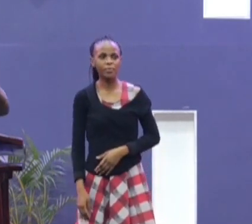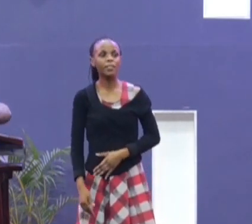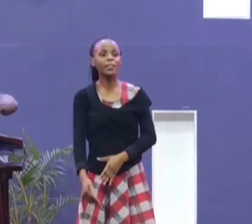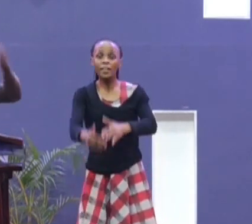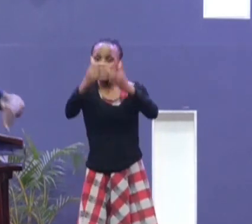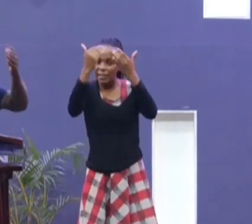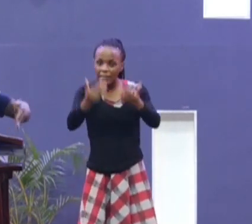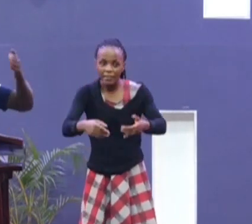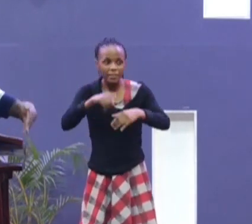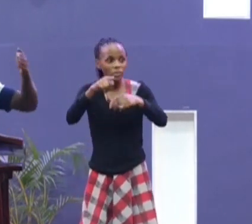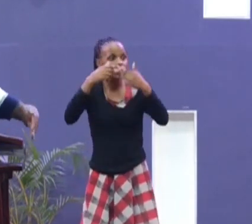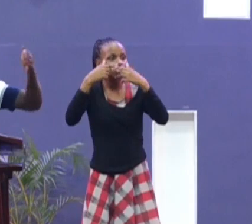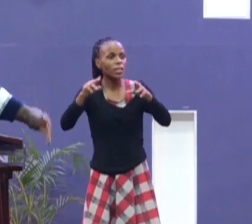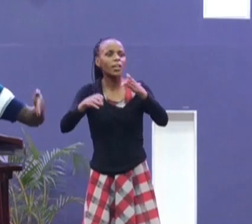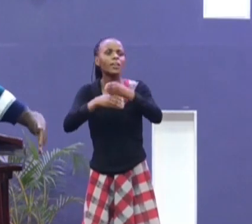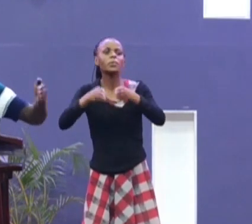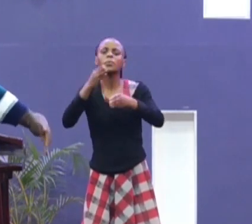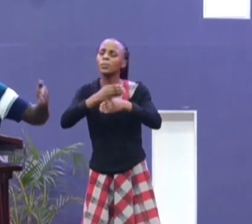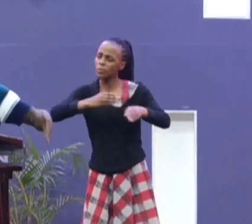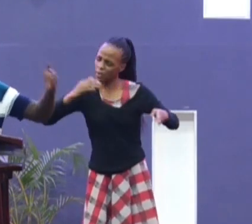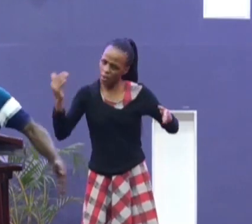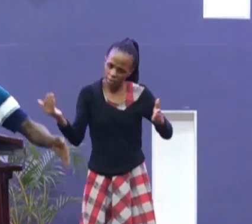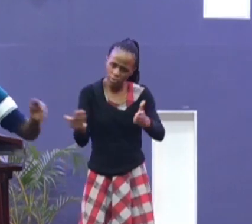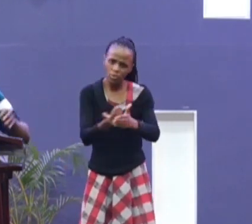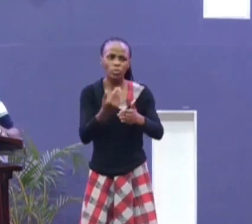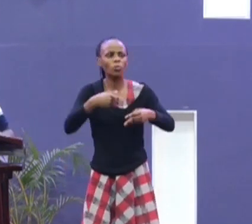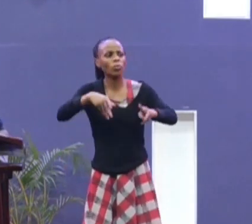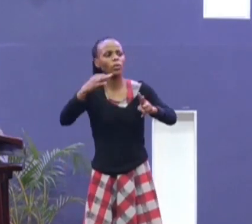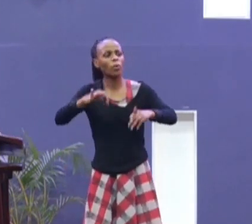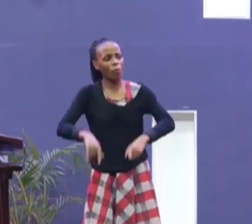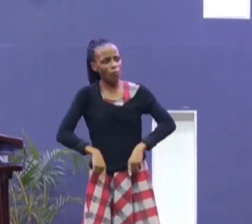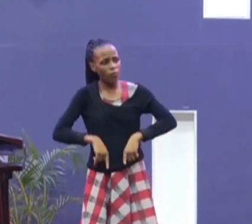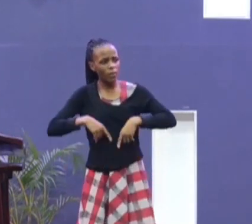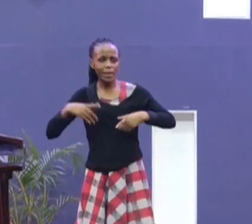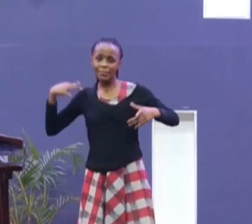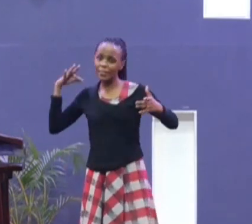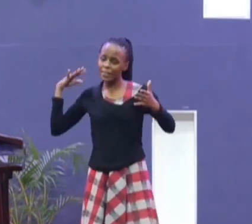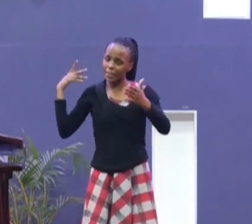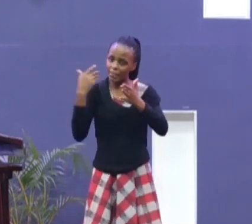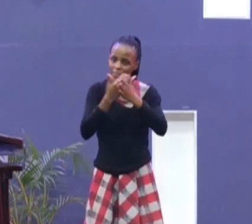beginning to build a new pattern of life that has not been there.